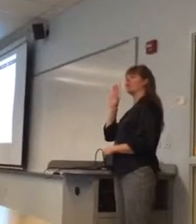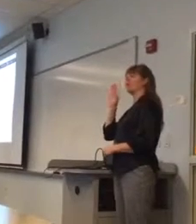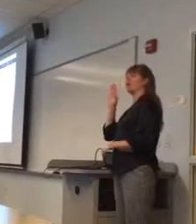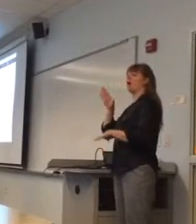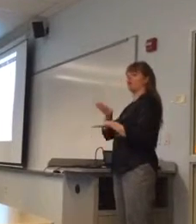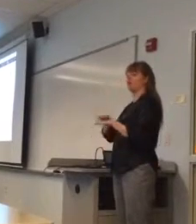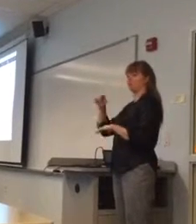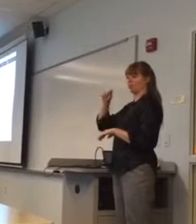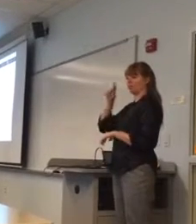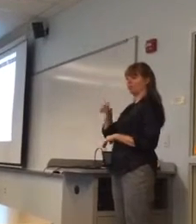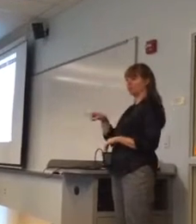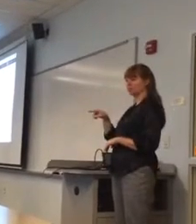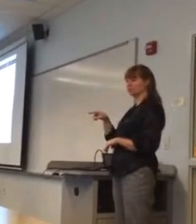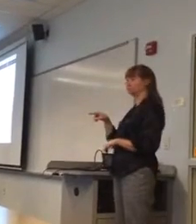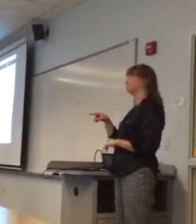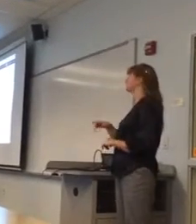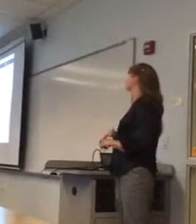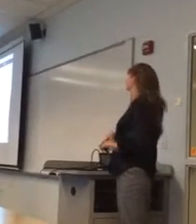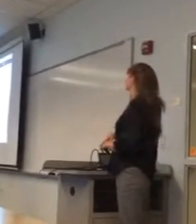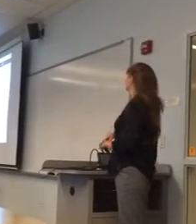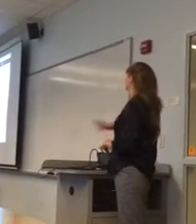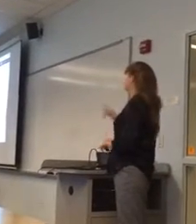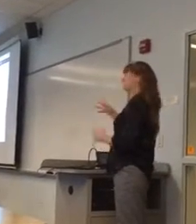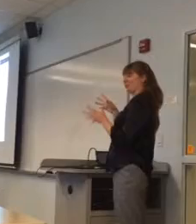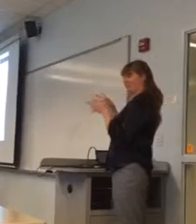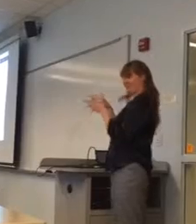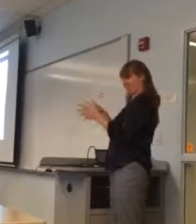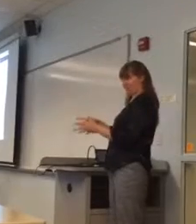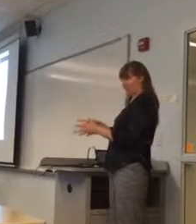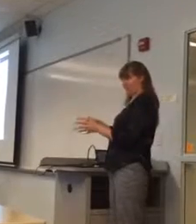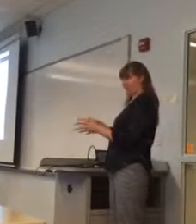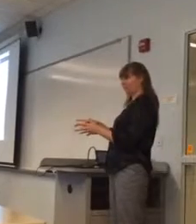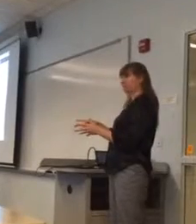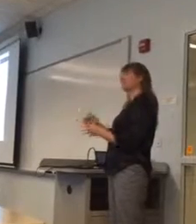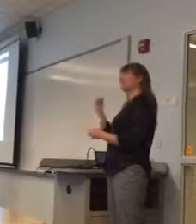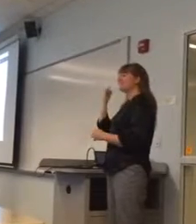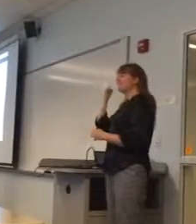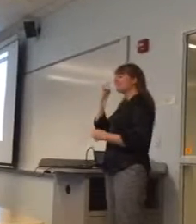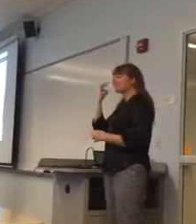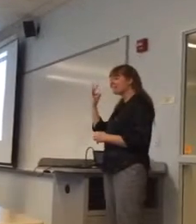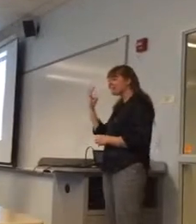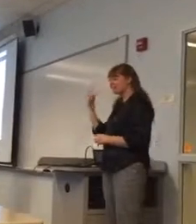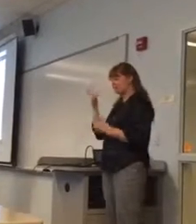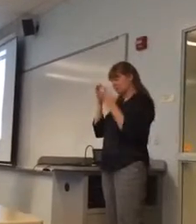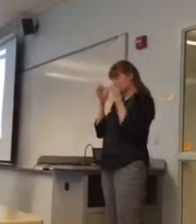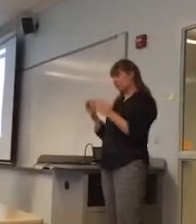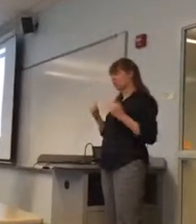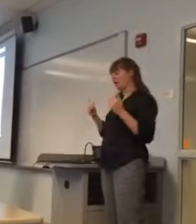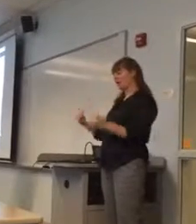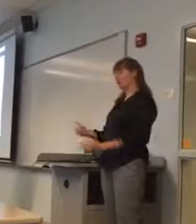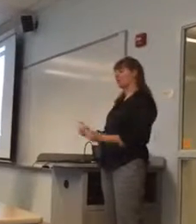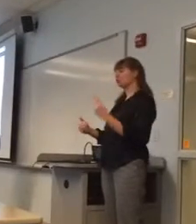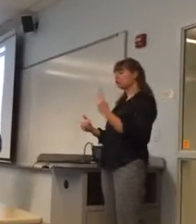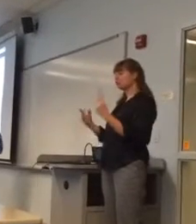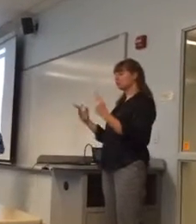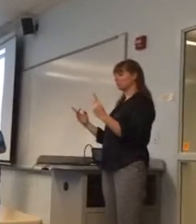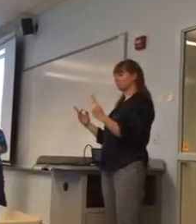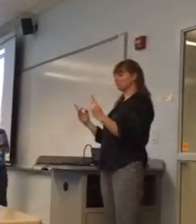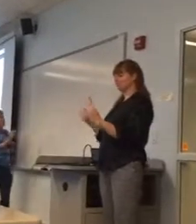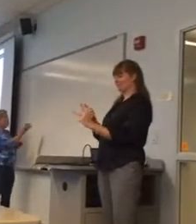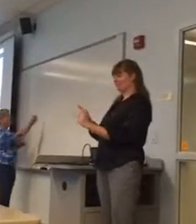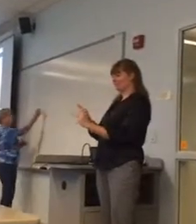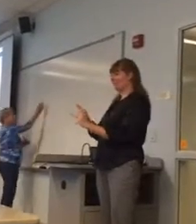leave it like that. If you choose to multiply 2 times itself 8 times, you better not make a